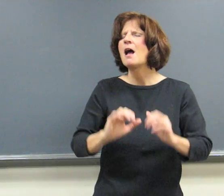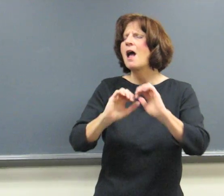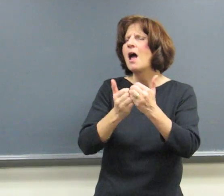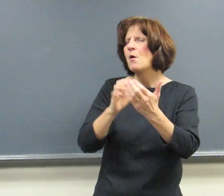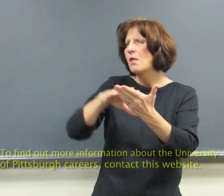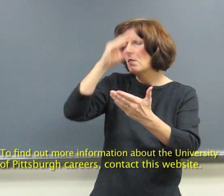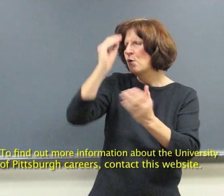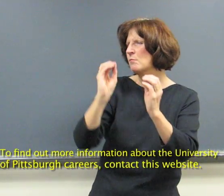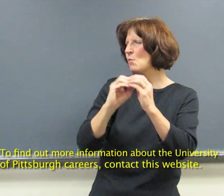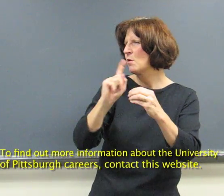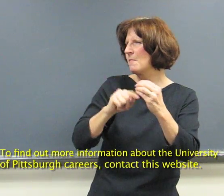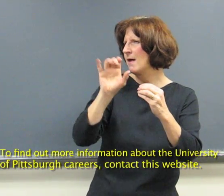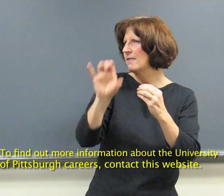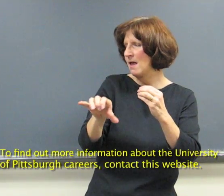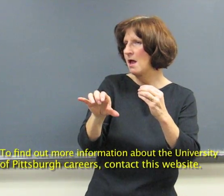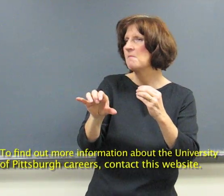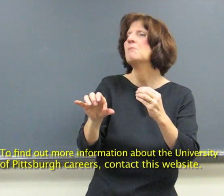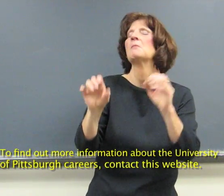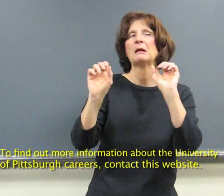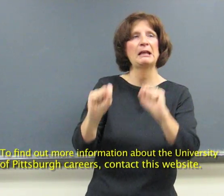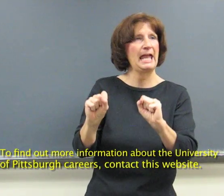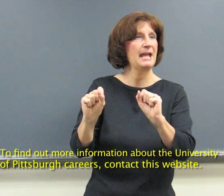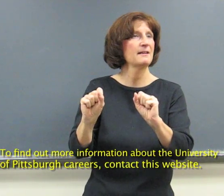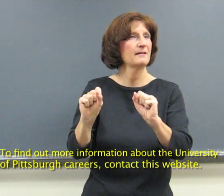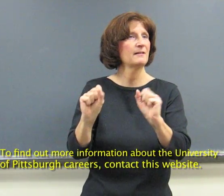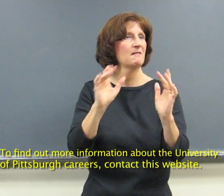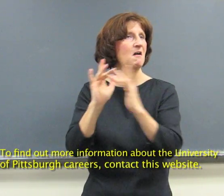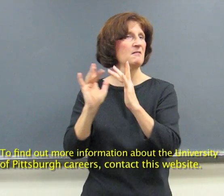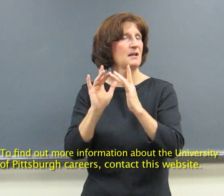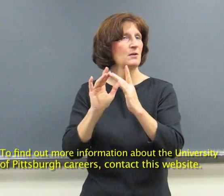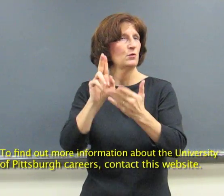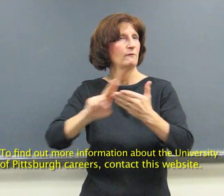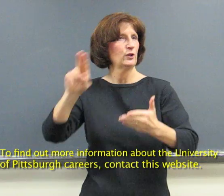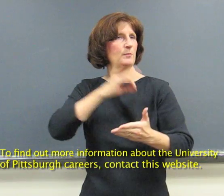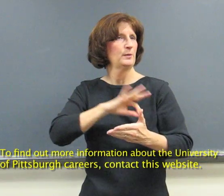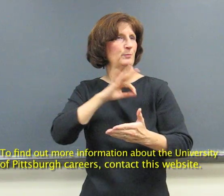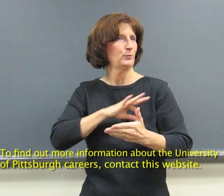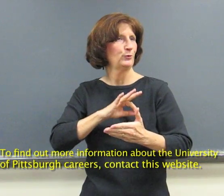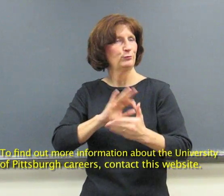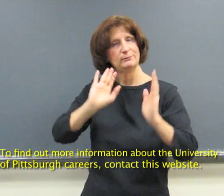and see how those two can match. To find out more information about the